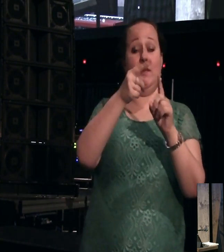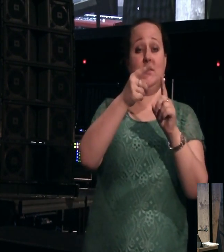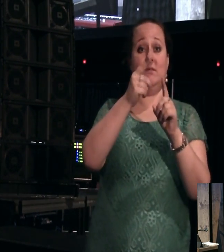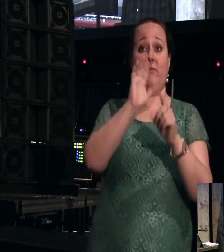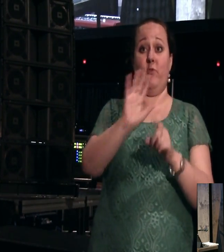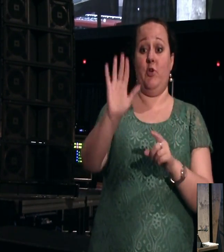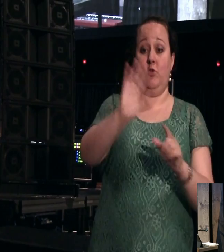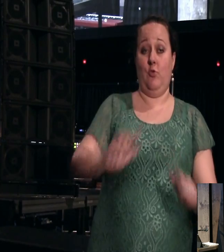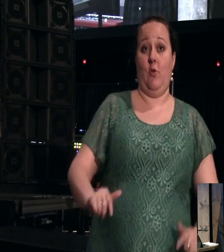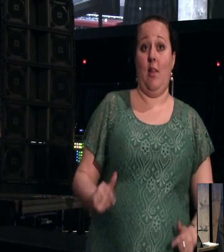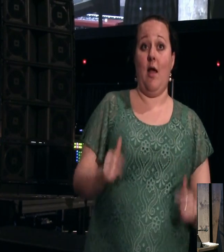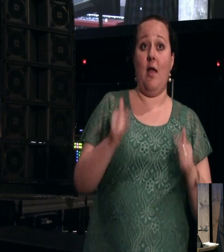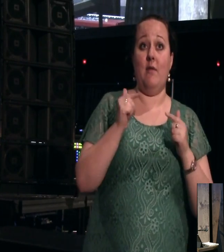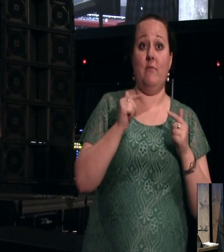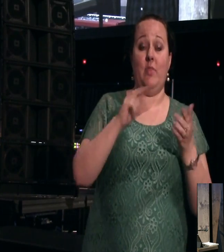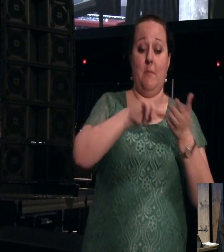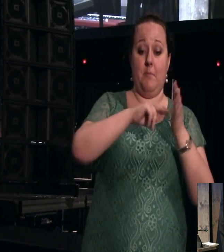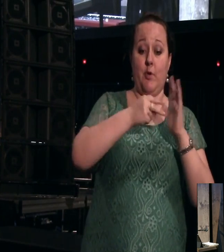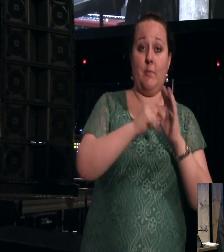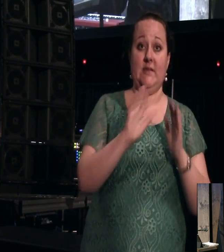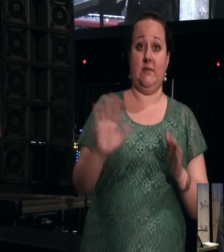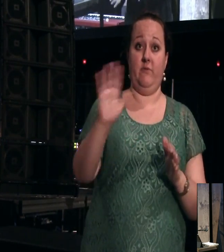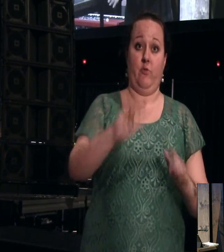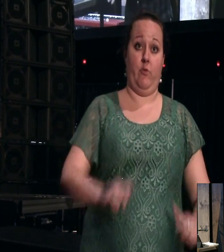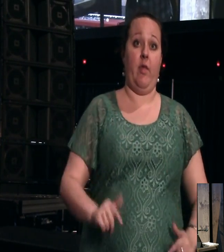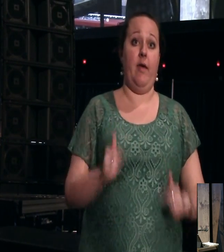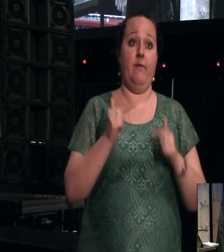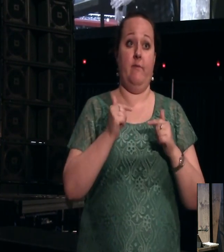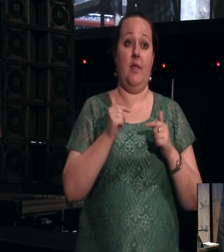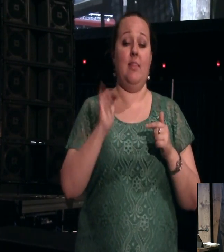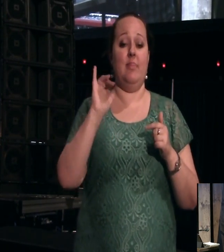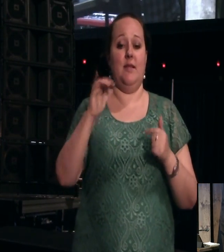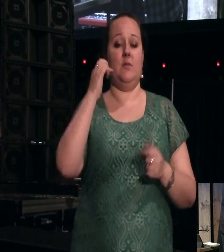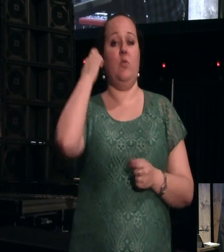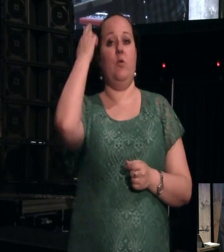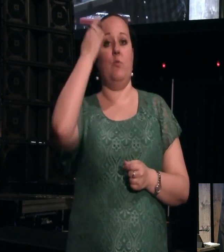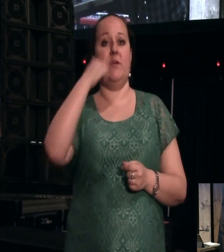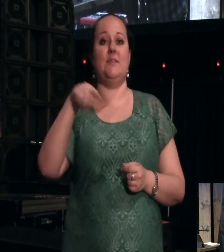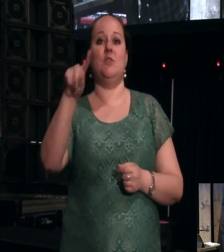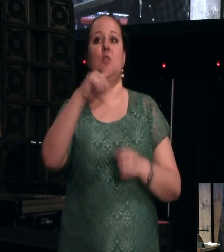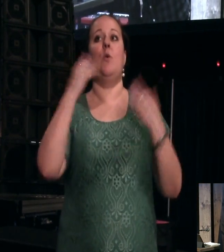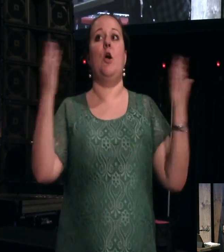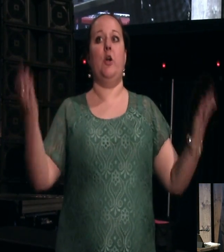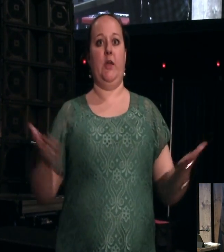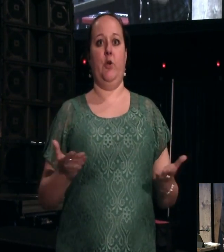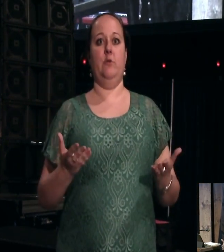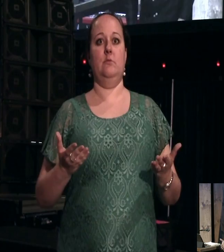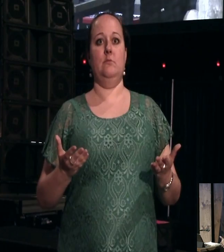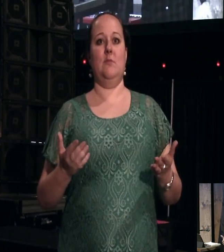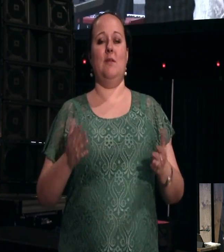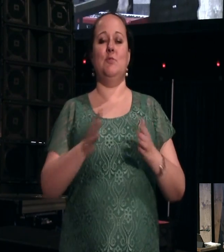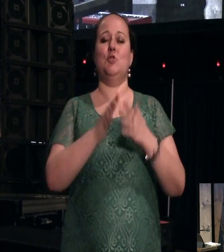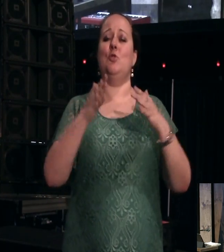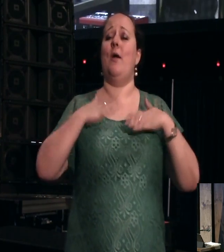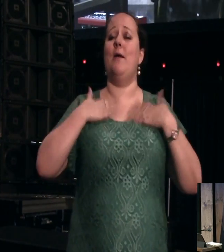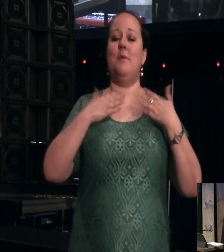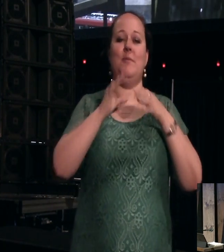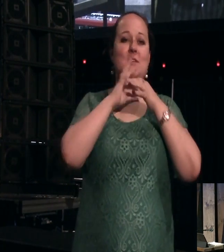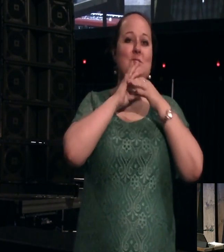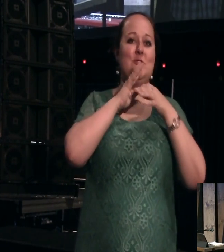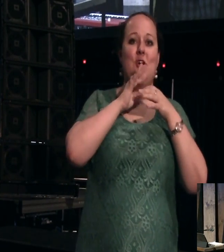Let me tell you the point and purpose of your life. The point and purpose of your life. This is why